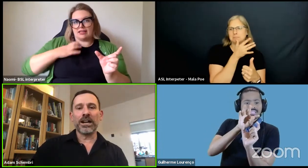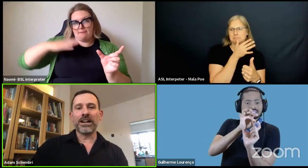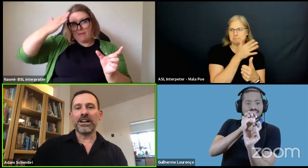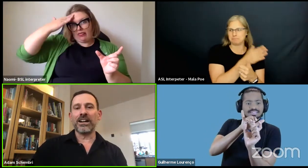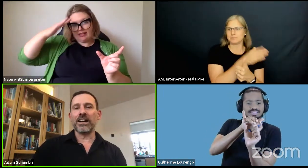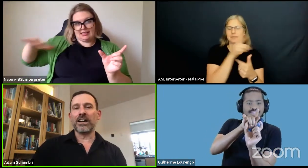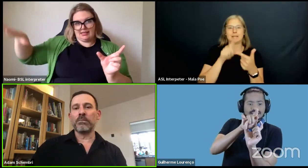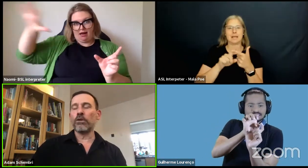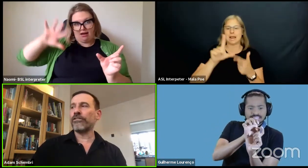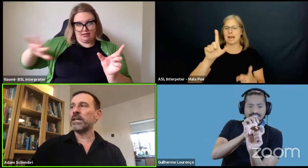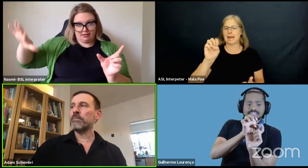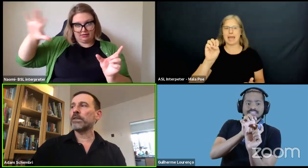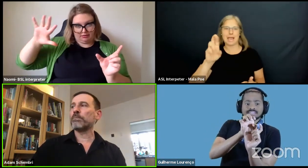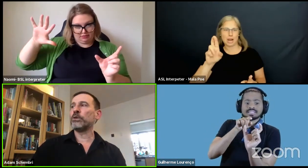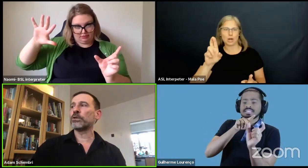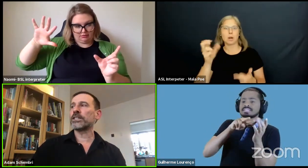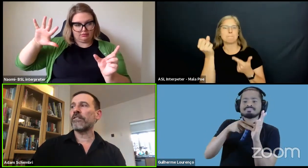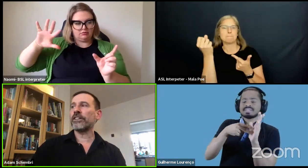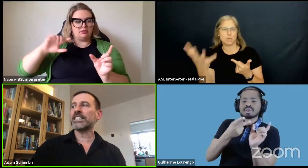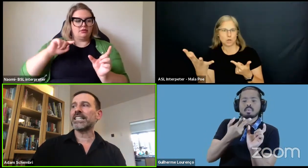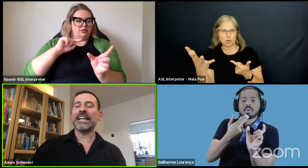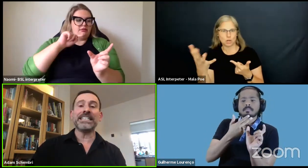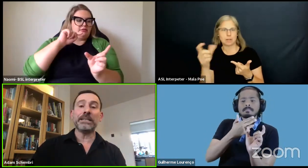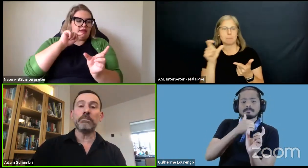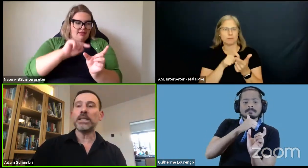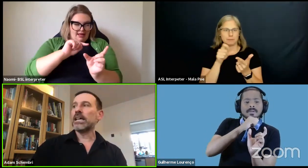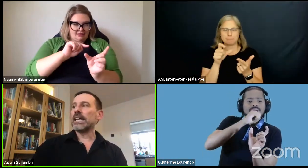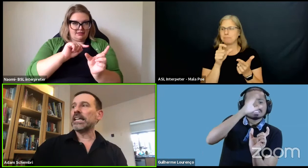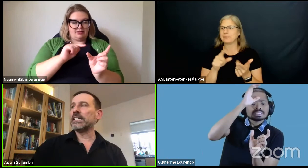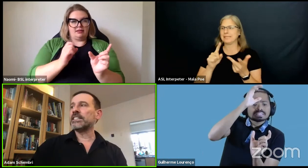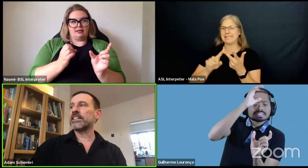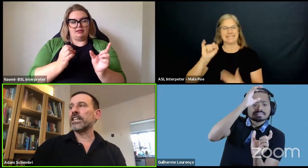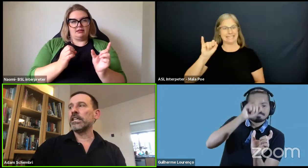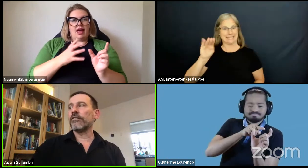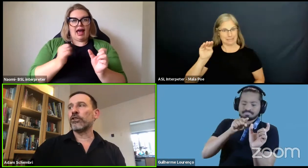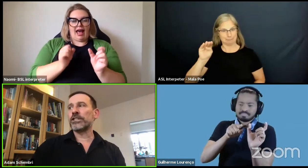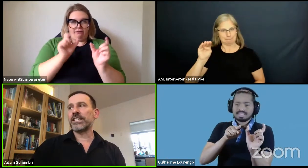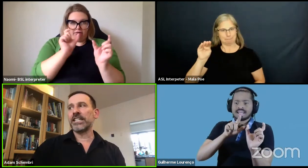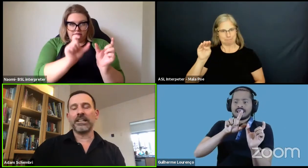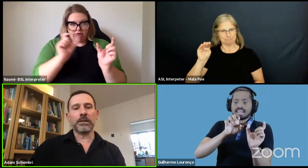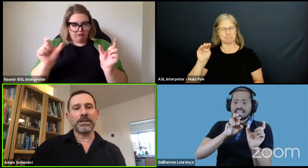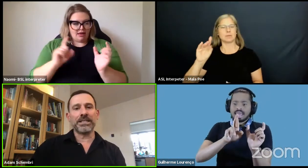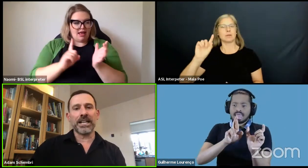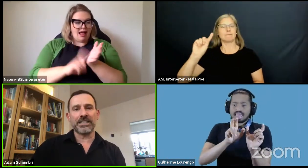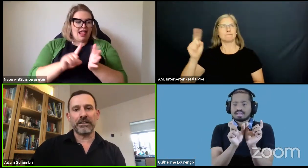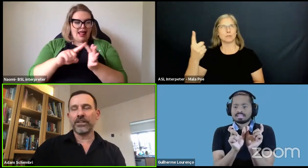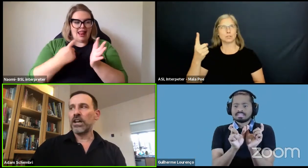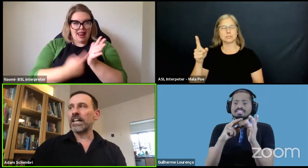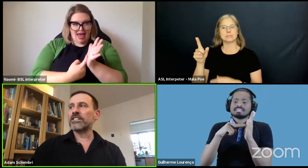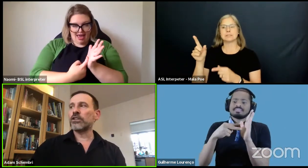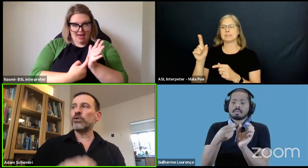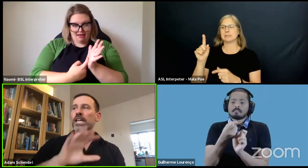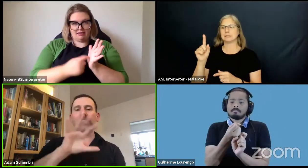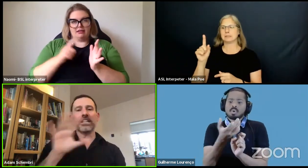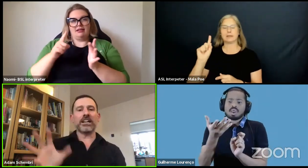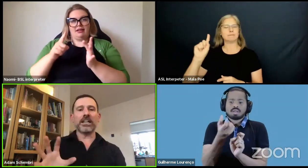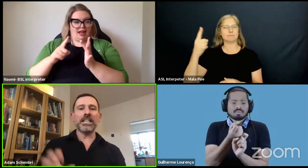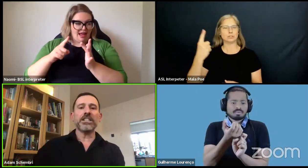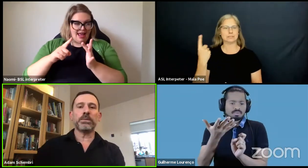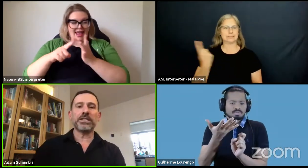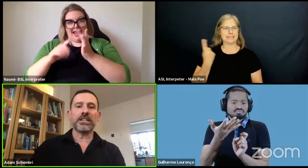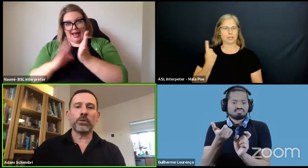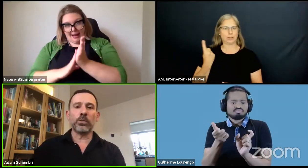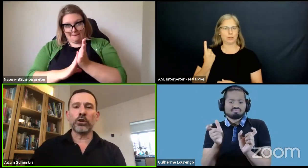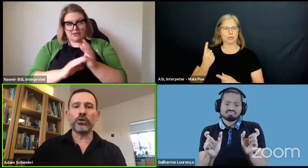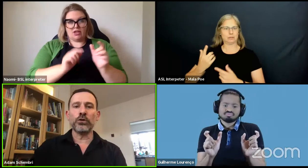plural morpheme, the plural suffix, and im is the first singular possessive. And so you get, in